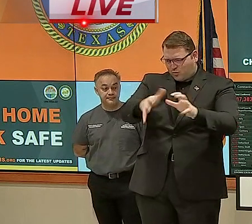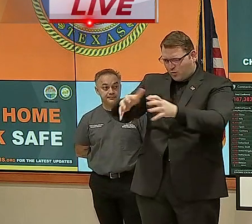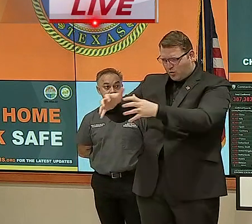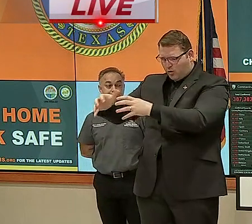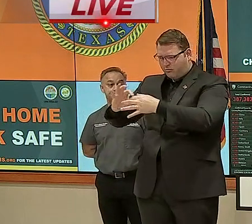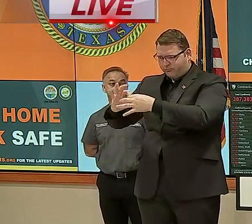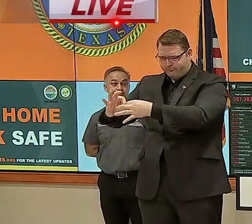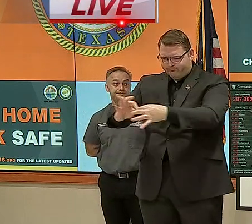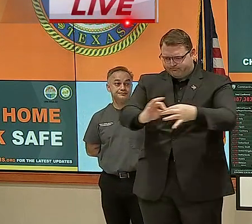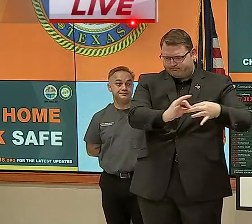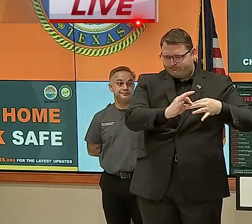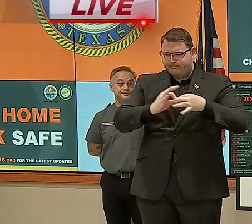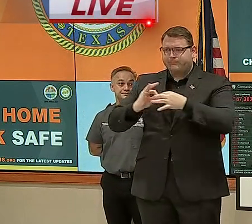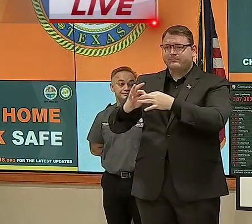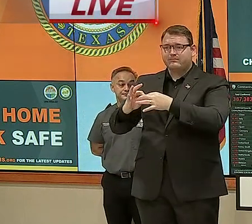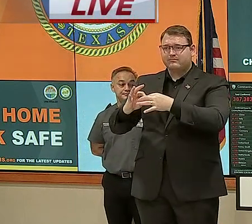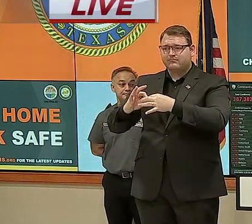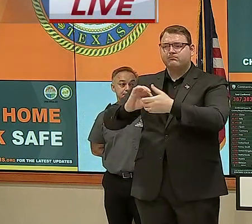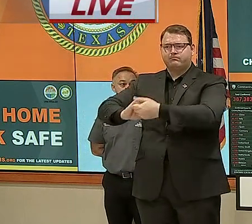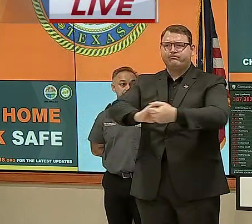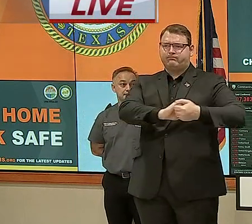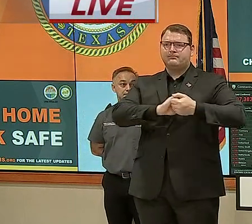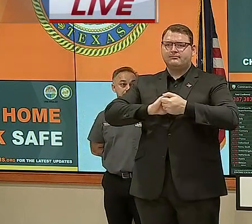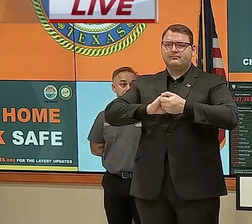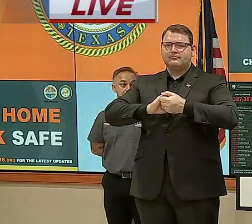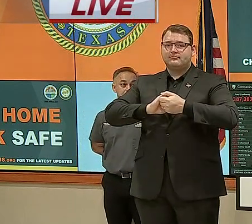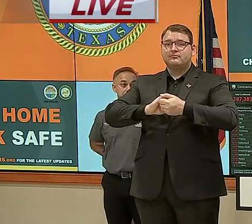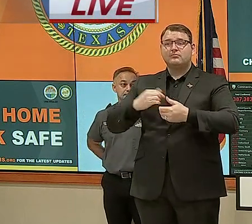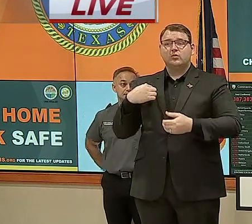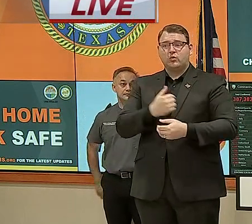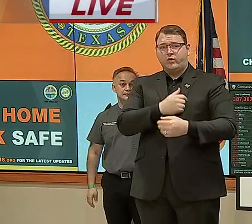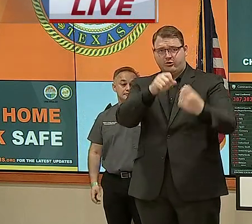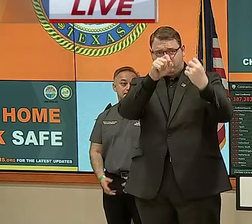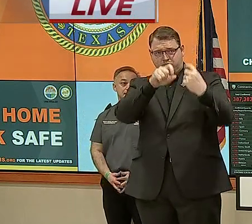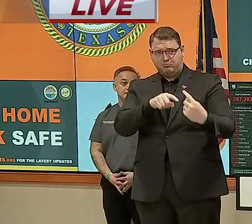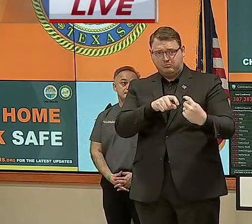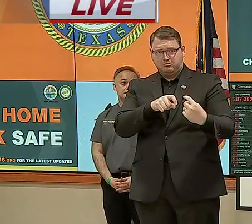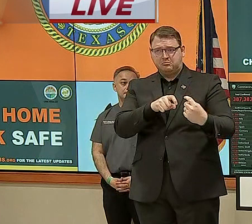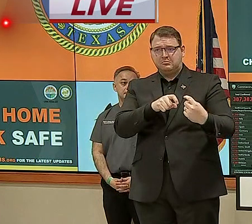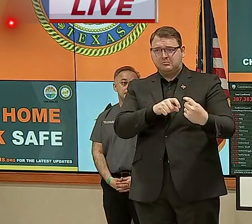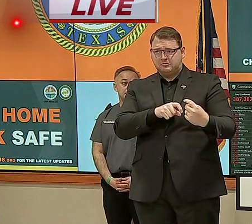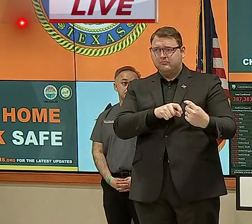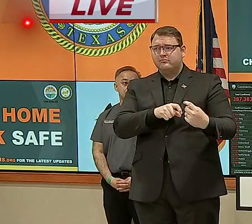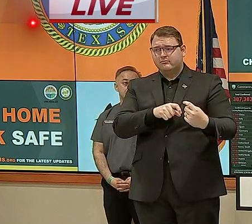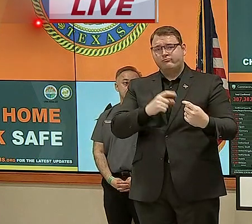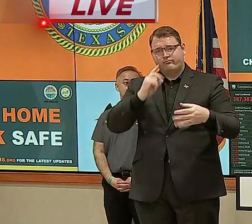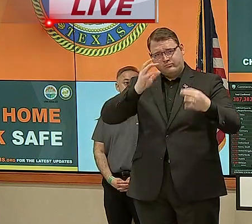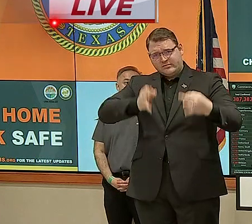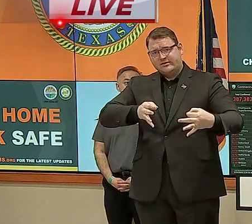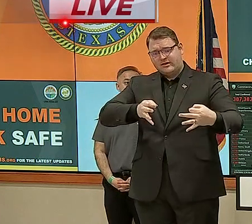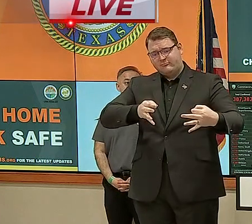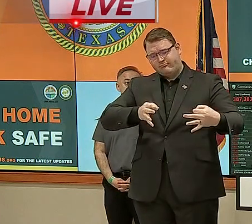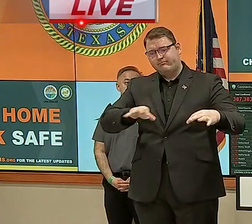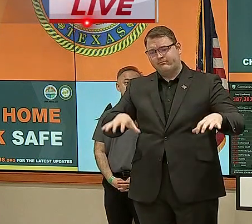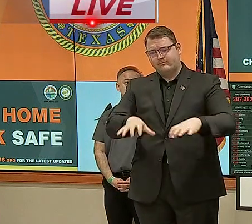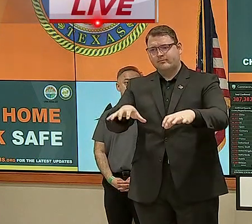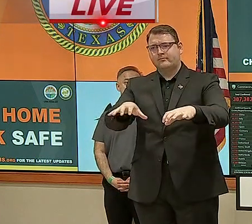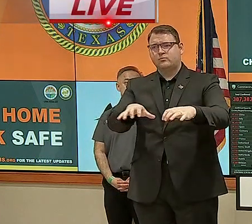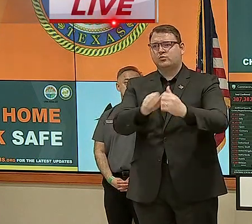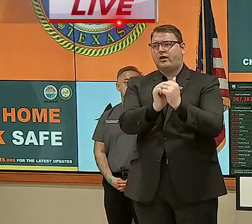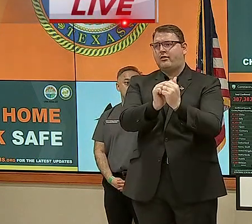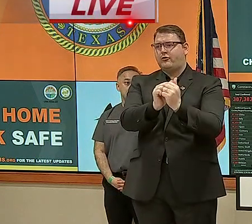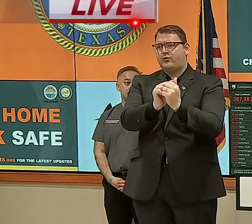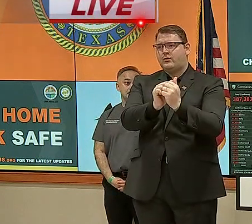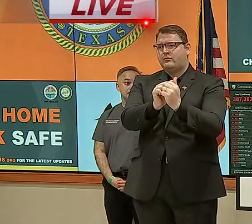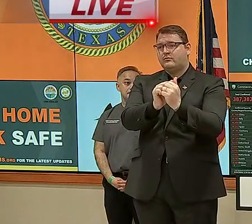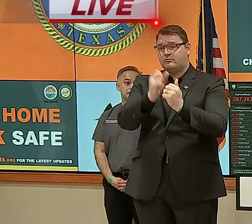we recognize that we are in lockstep and we have to move forward together. It doesn't make any difference. If Houston does something and